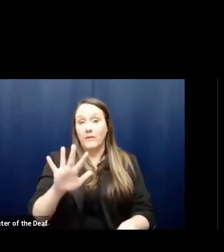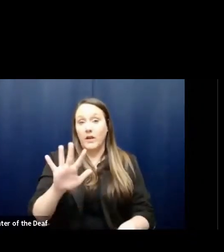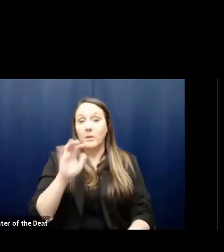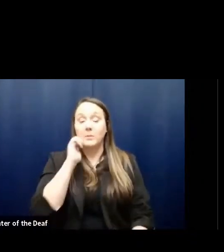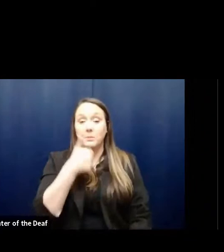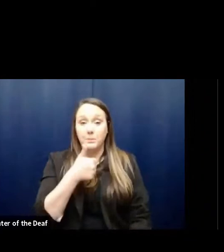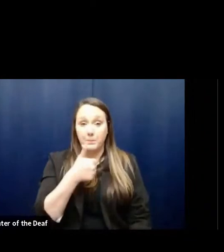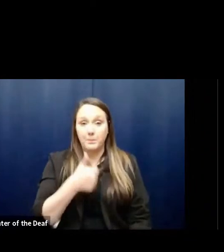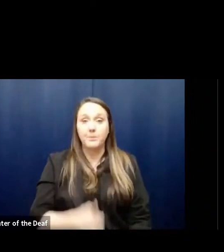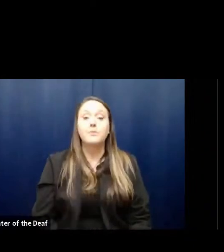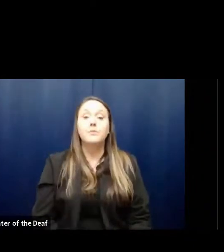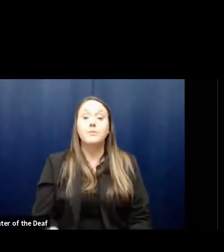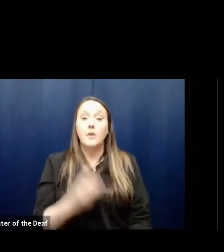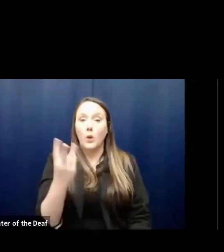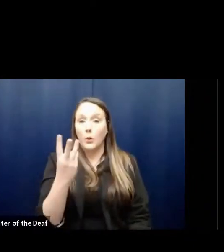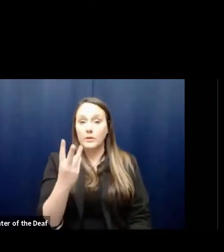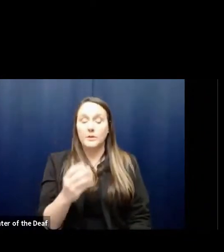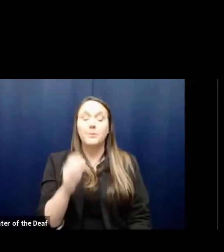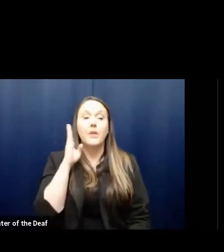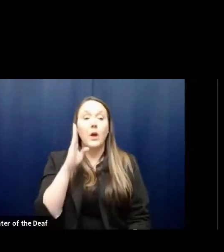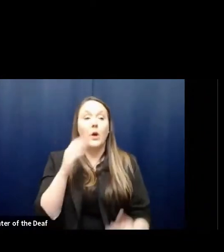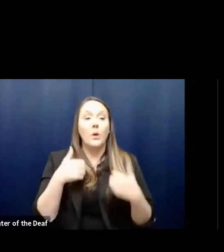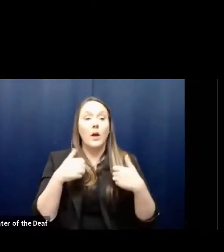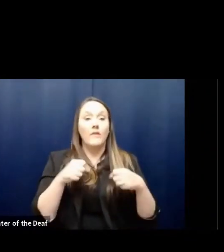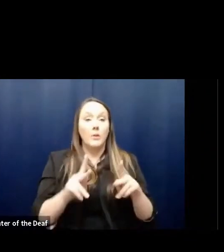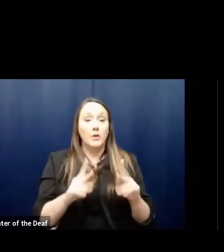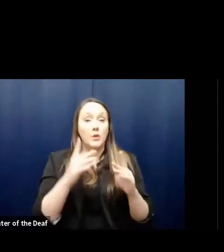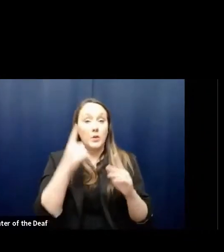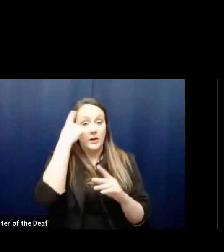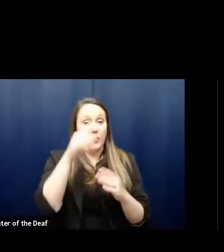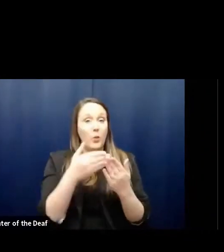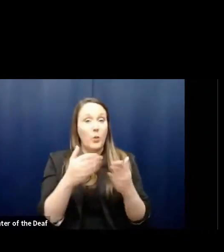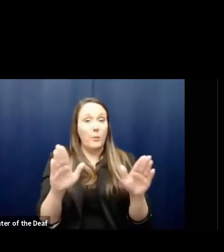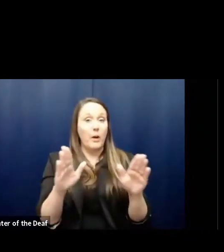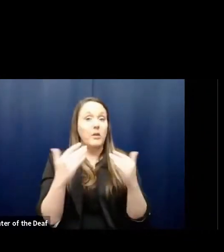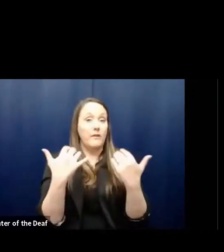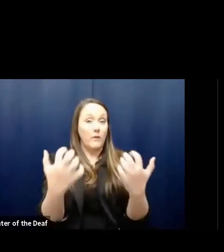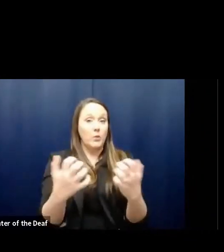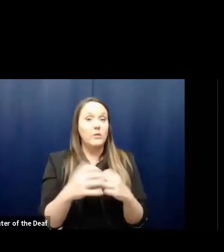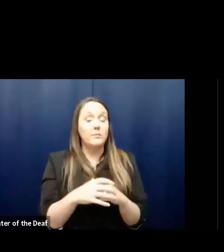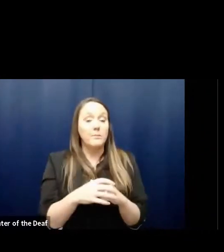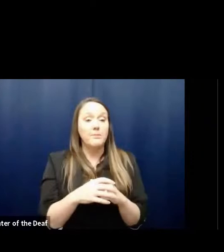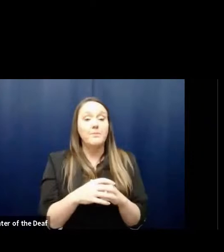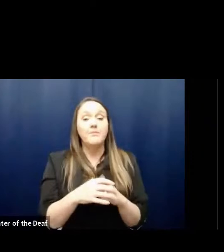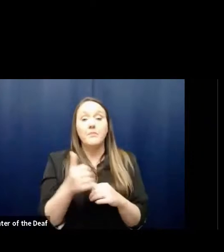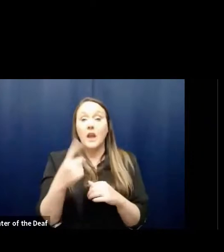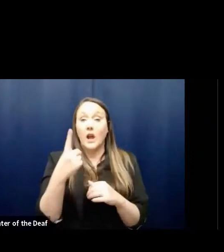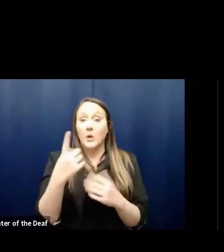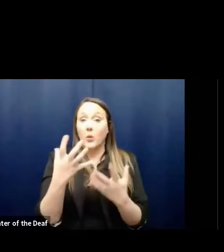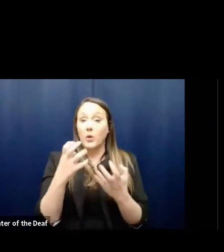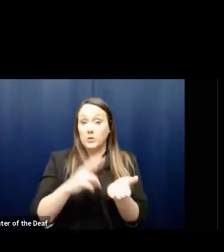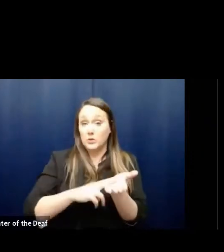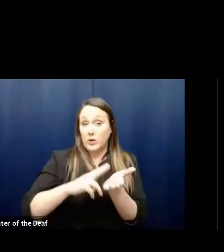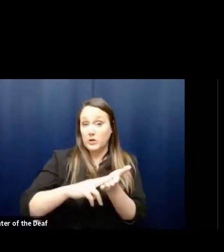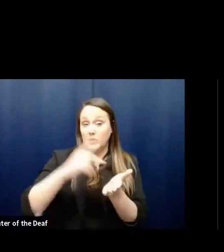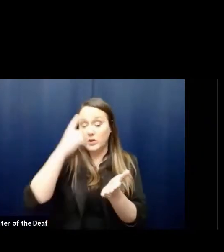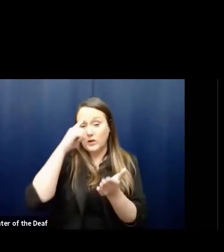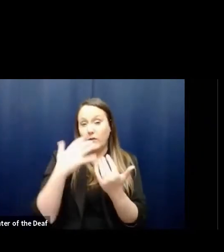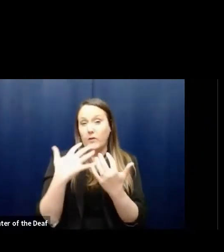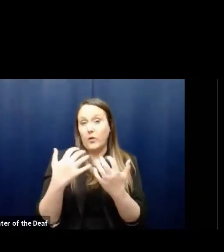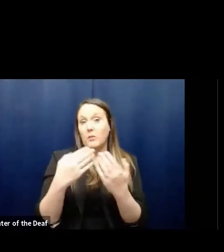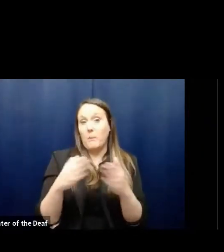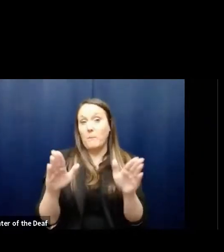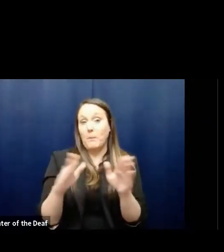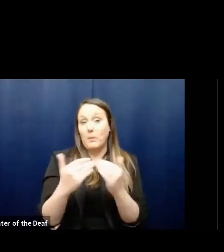Tomorrow, Wednesday. There will be an opportunity for public forum at this meeting. Those who want to register for public forum can call the mayor's